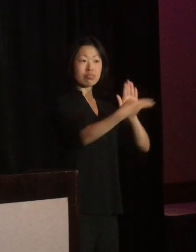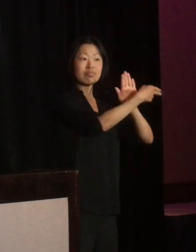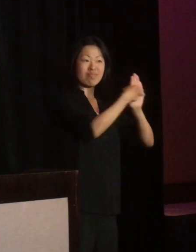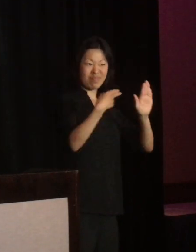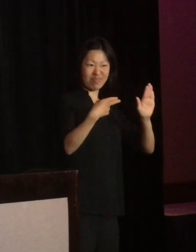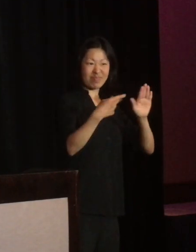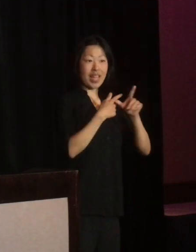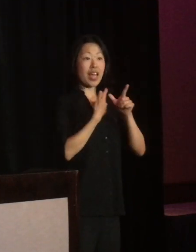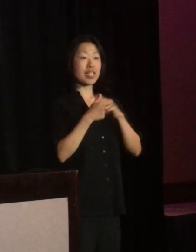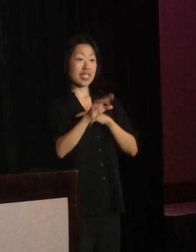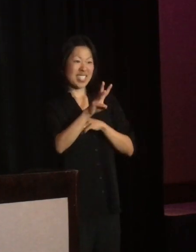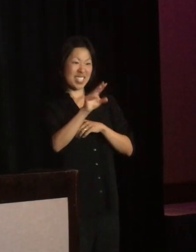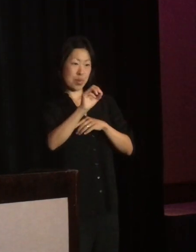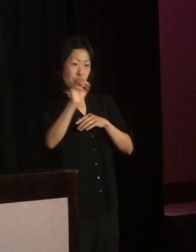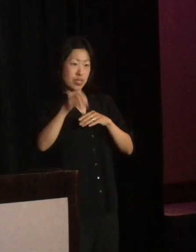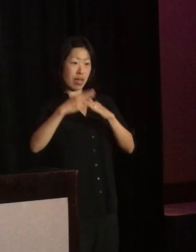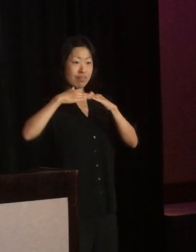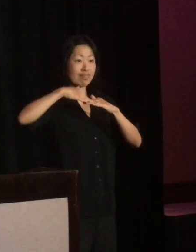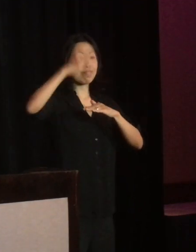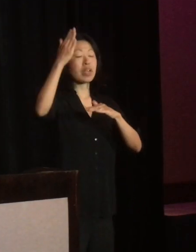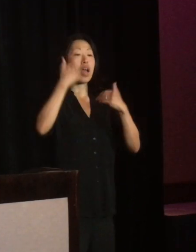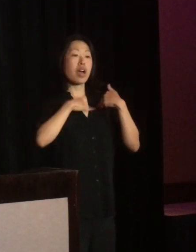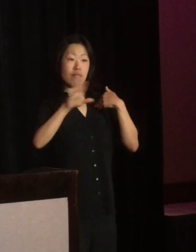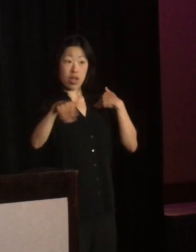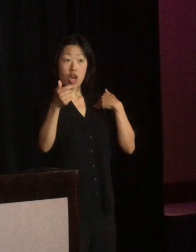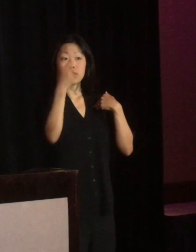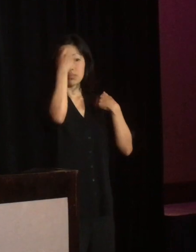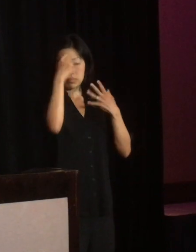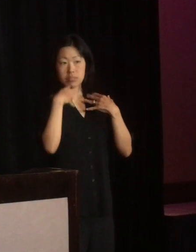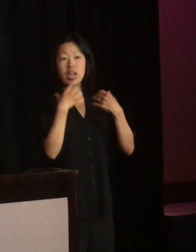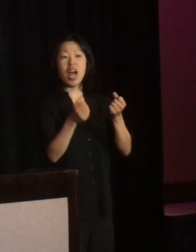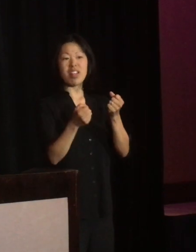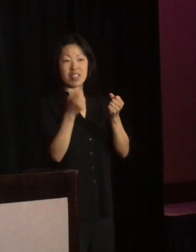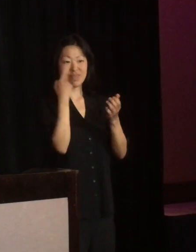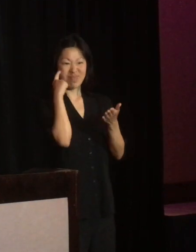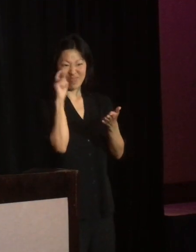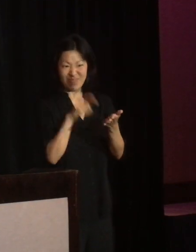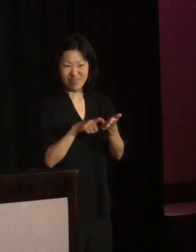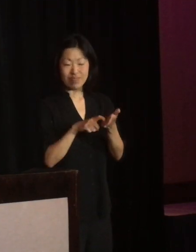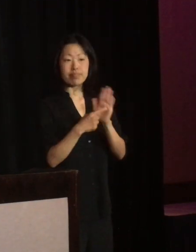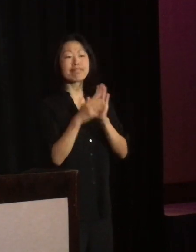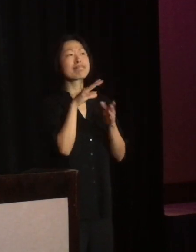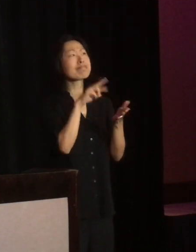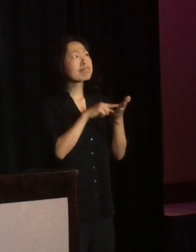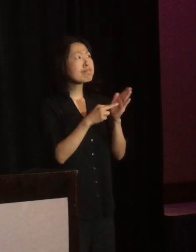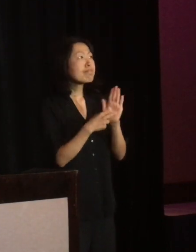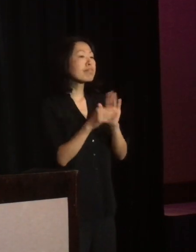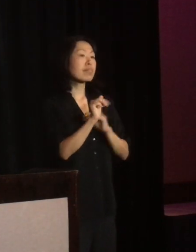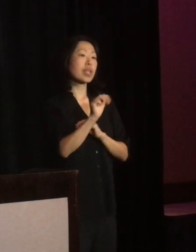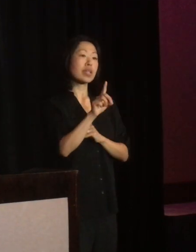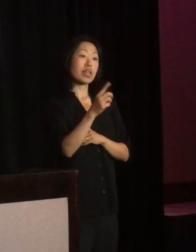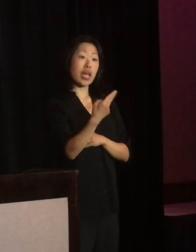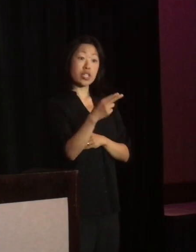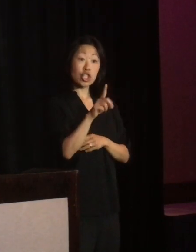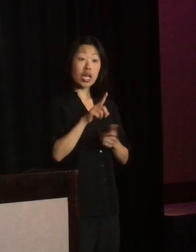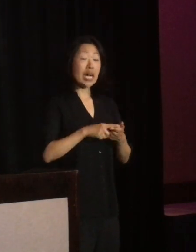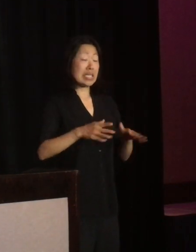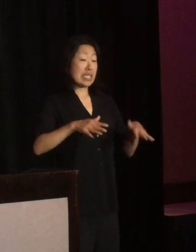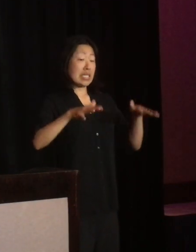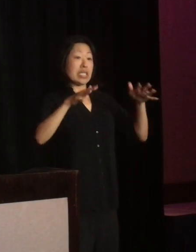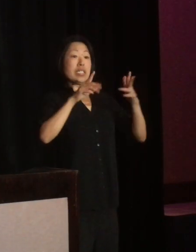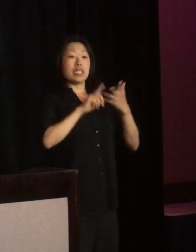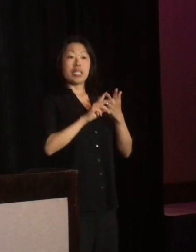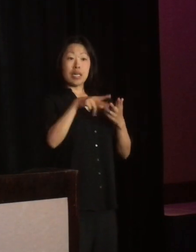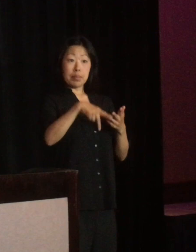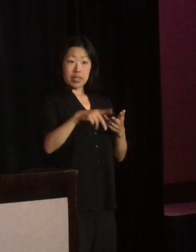over 60% saying that they've had other mental health diagnoses, which might include ADHD, anxiety,